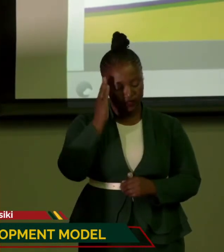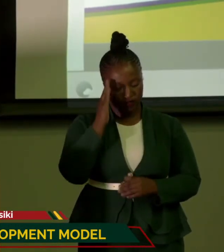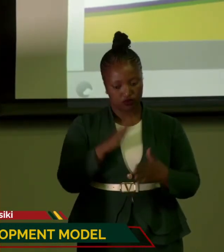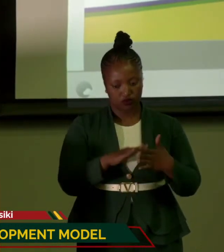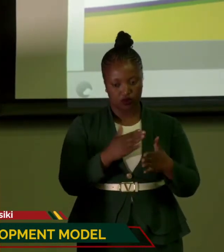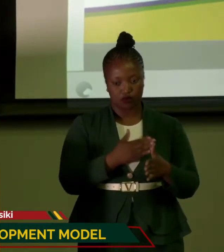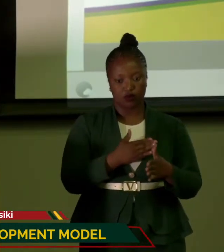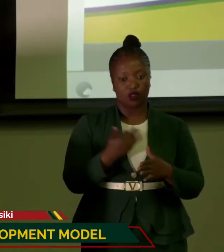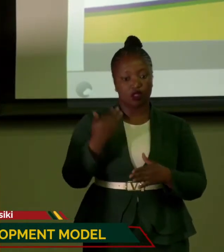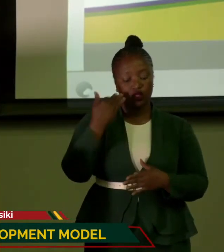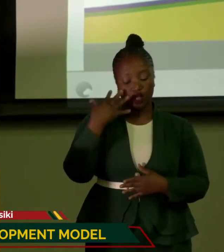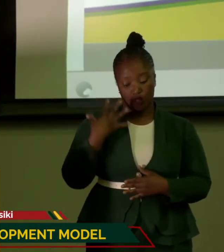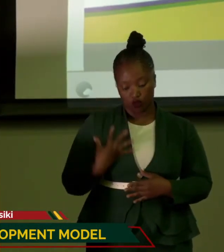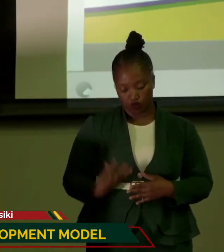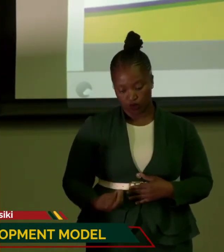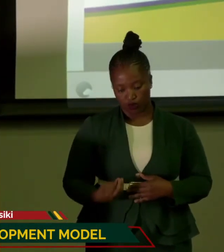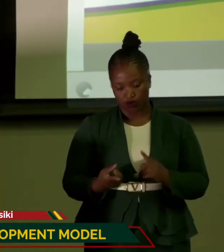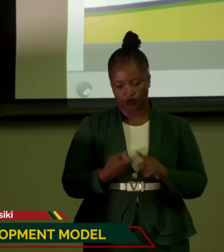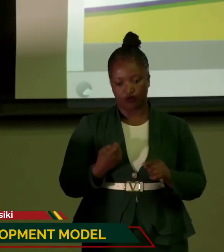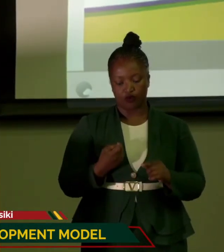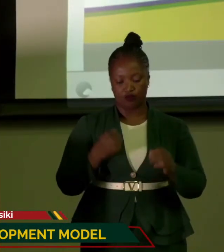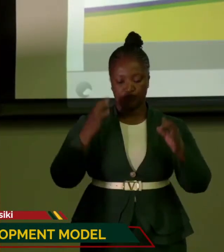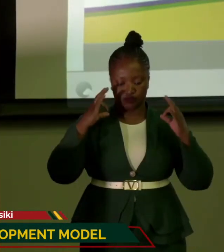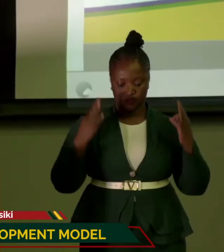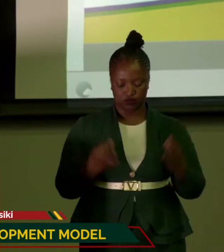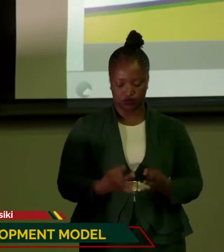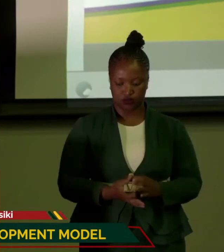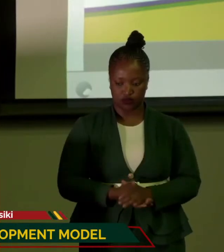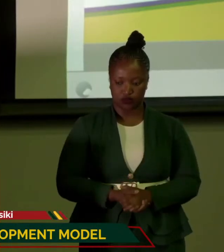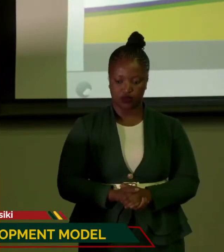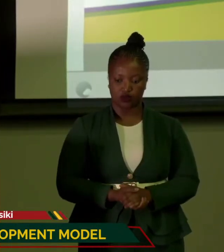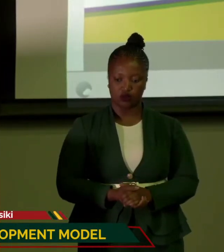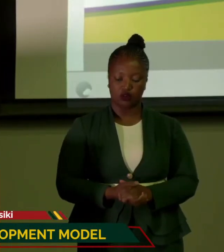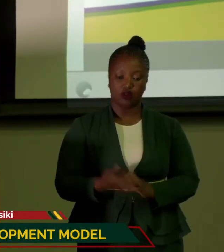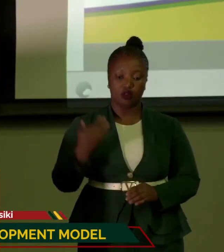ukuhlupheka koomasipala bayi-cold face and i-challenges